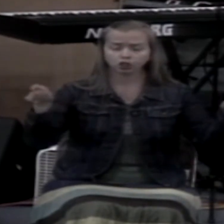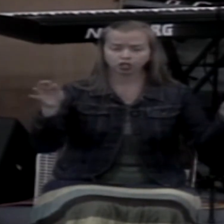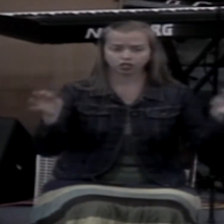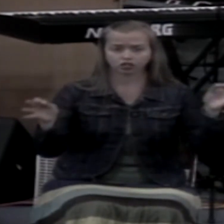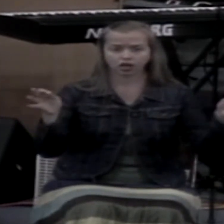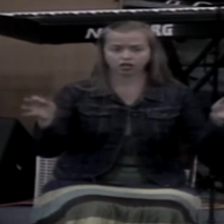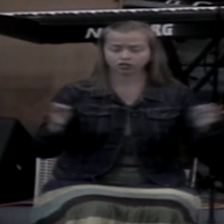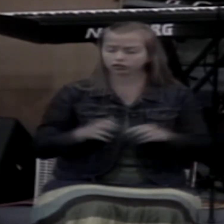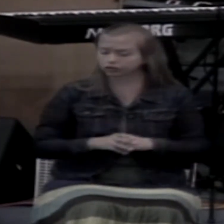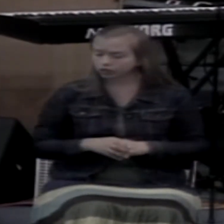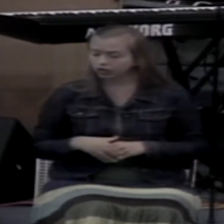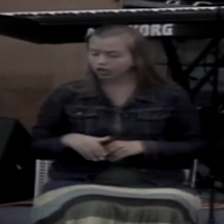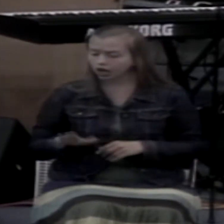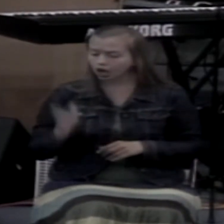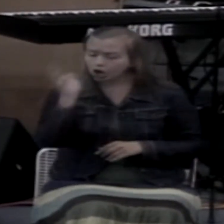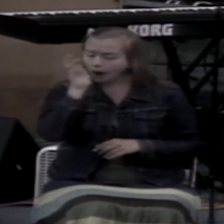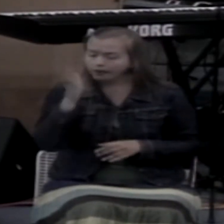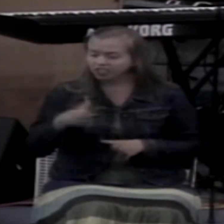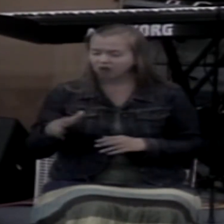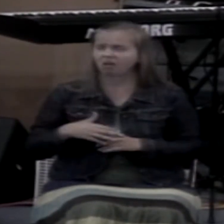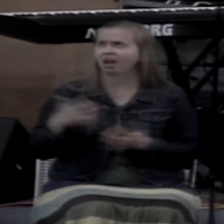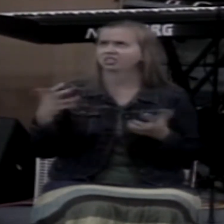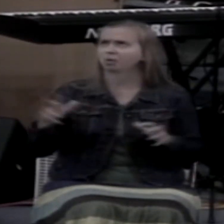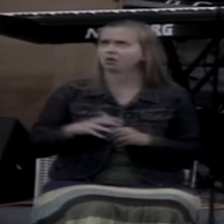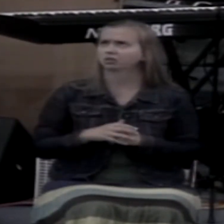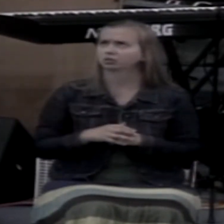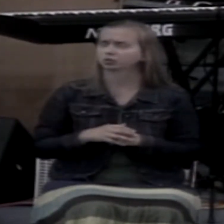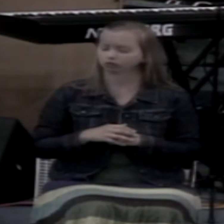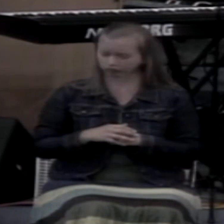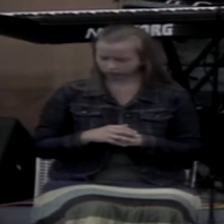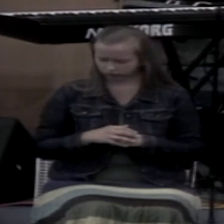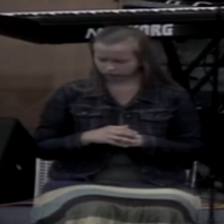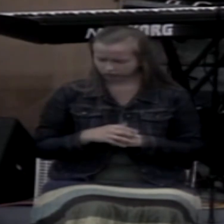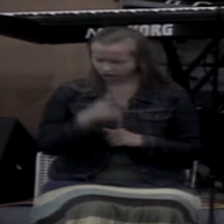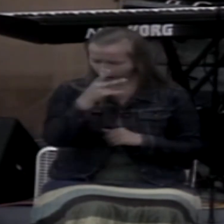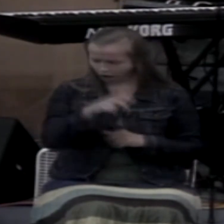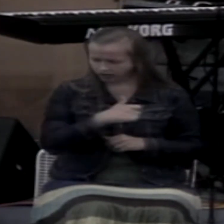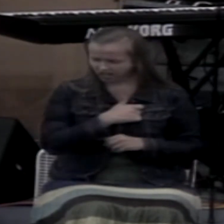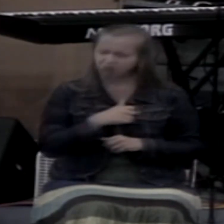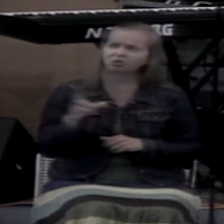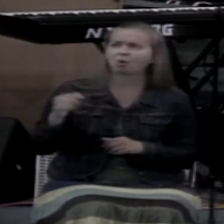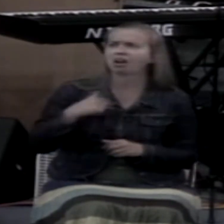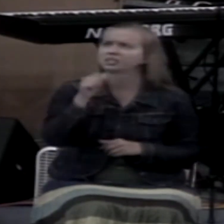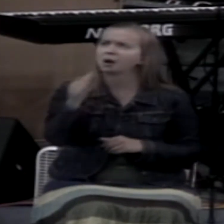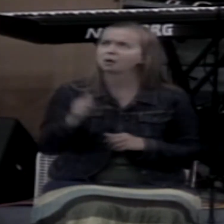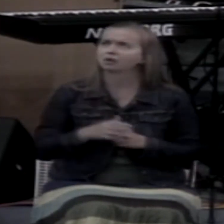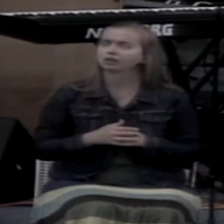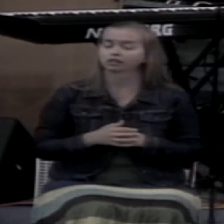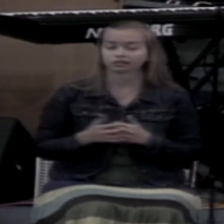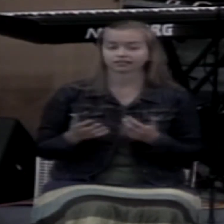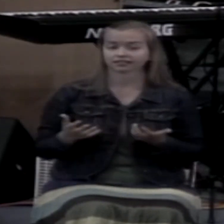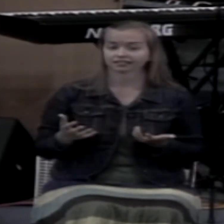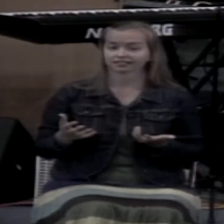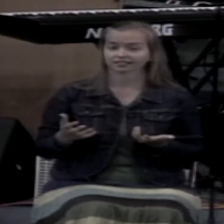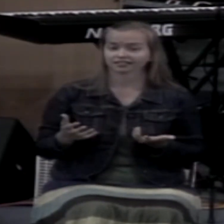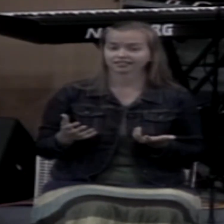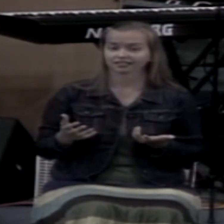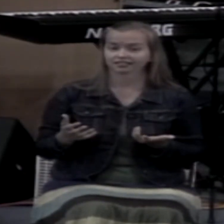So you're going to let John run the household. You're going to let him determine. Okay. Now,